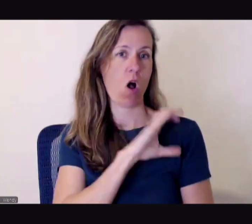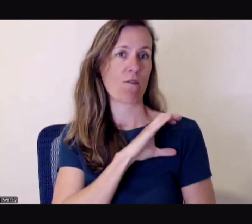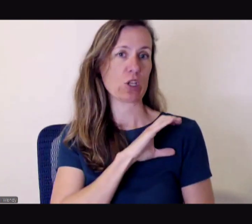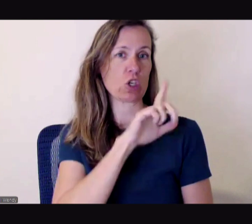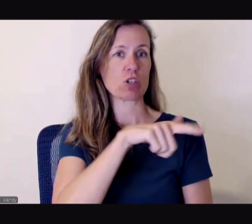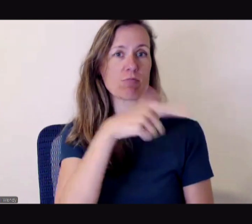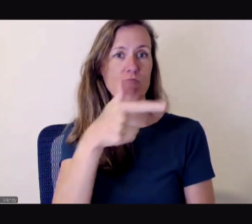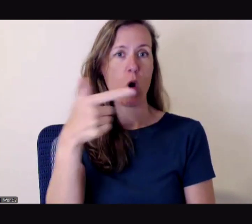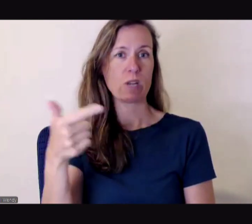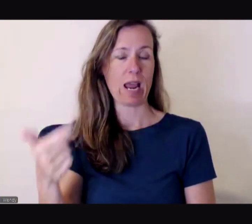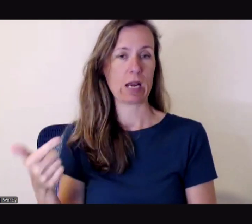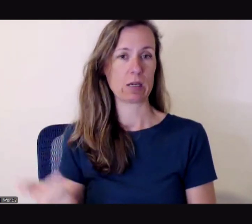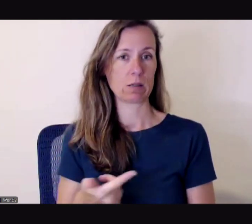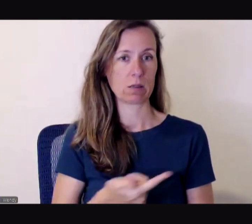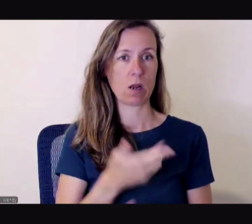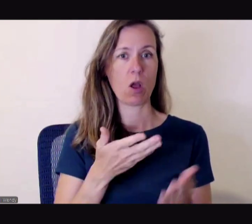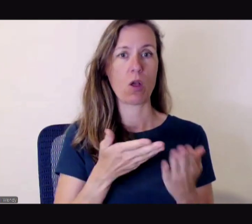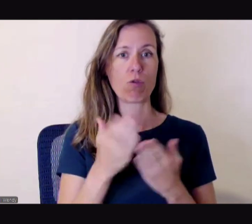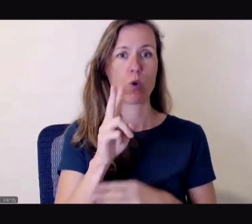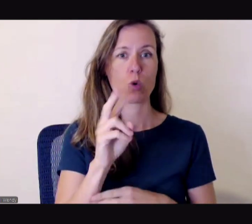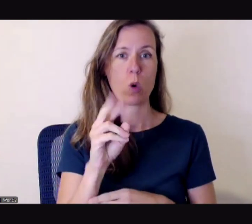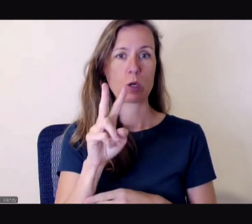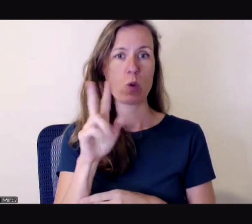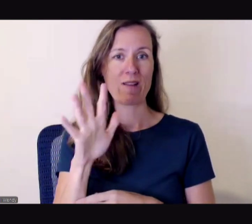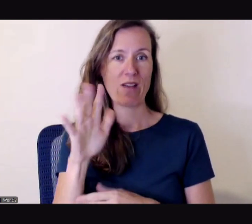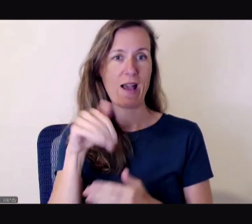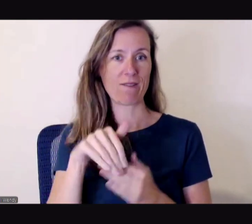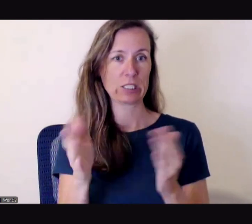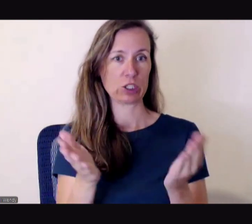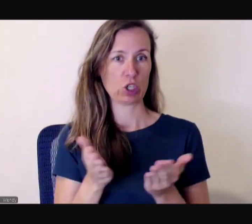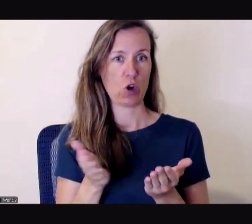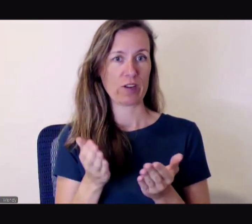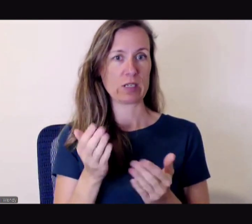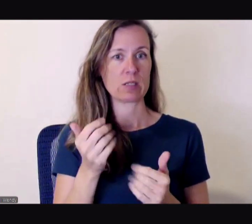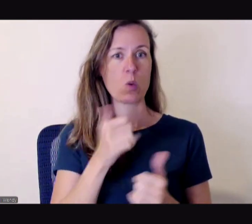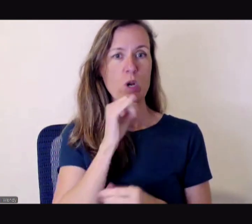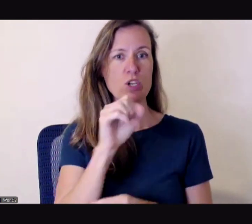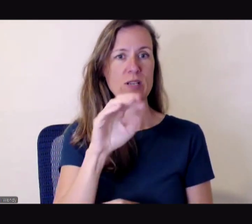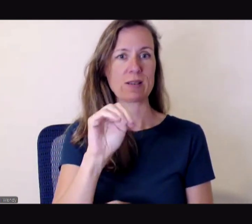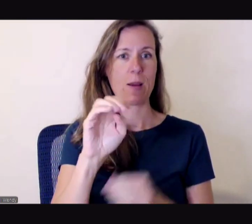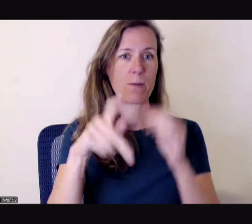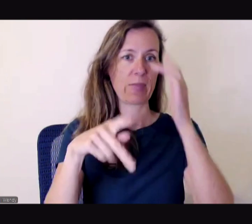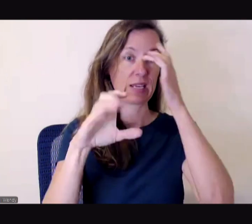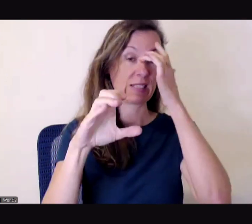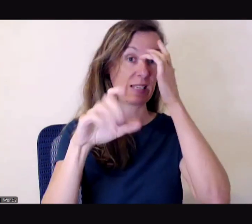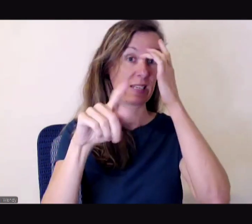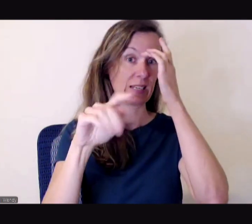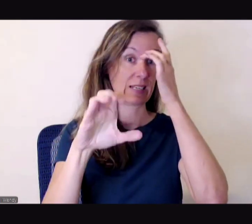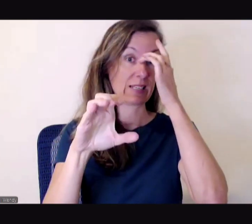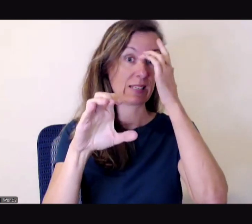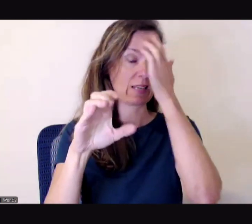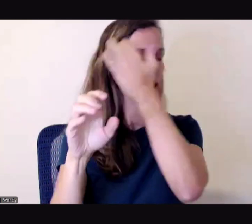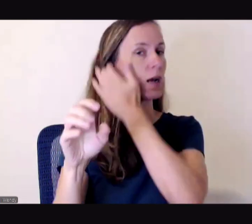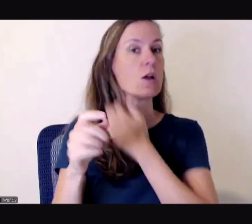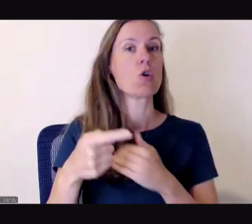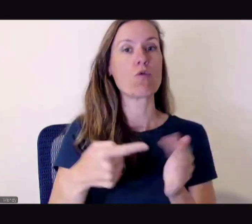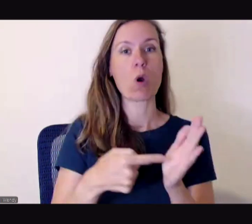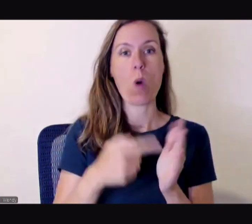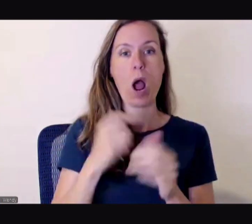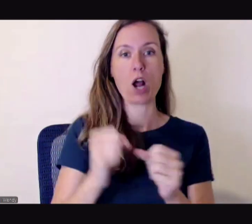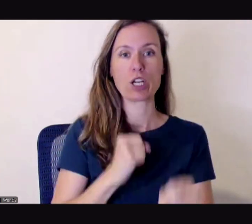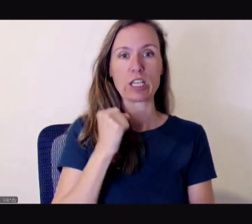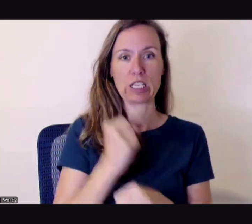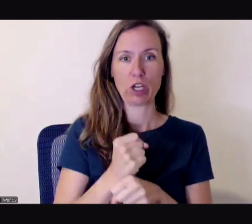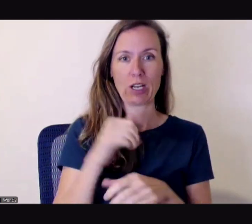in-service, which is MPCTC required yearly in-service training, and we've begun 2025